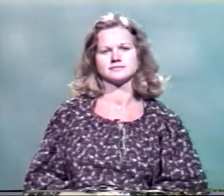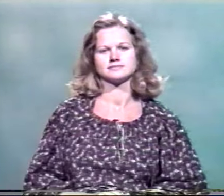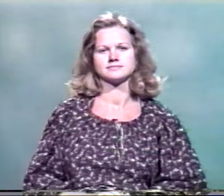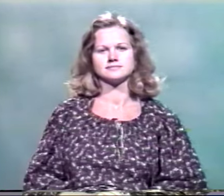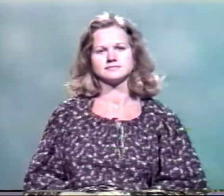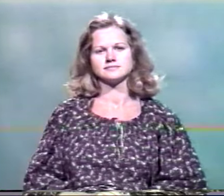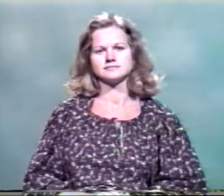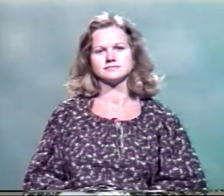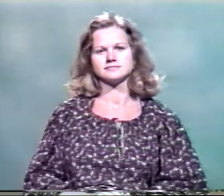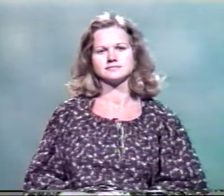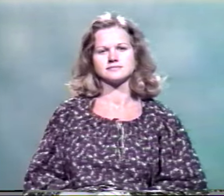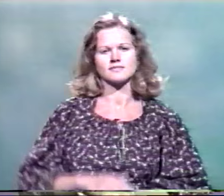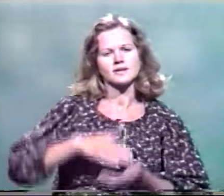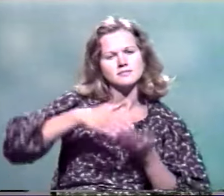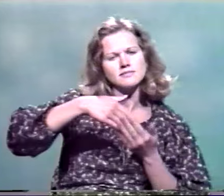To bark and bark and bark.